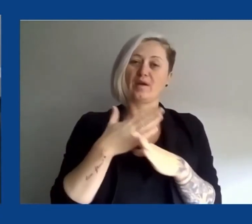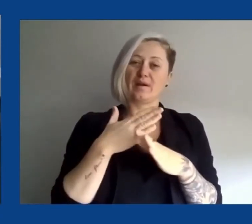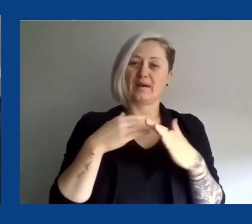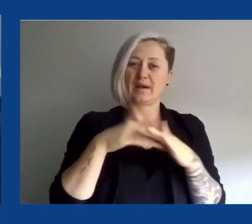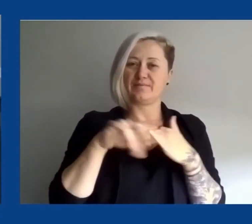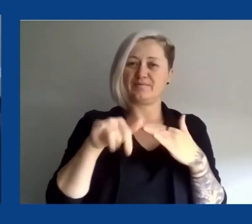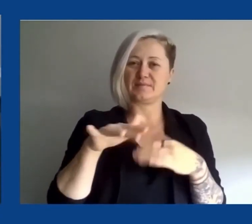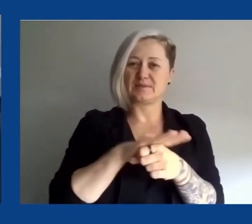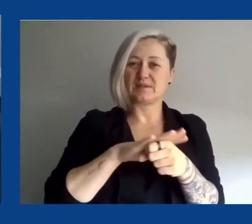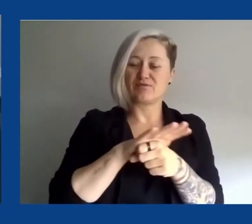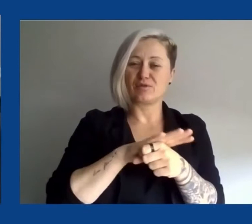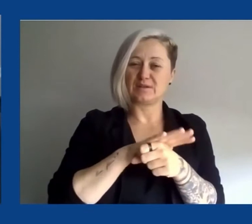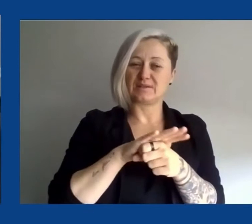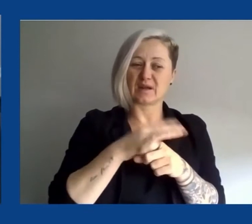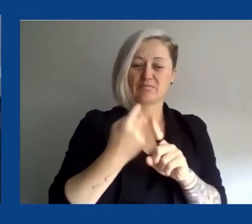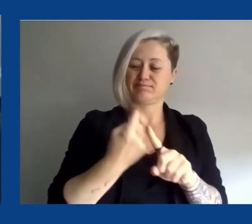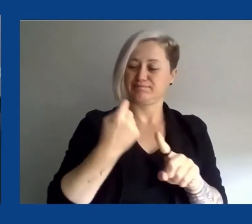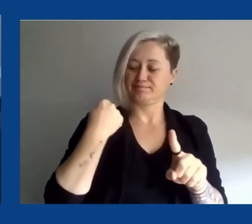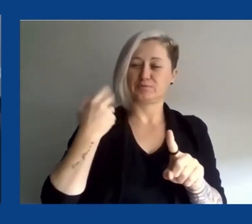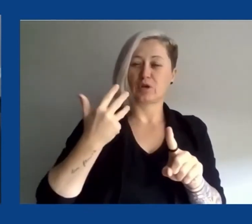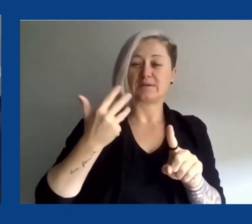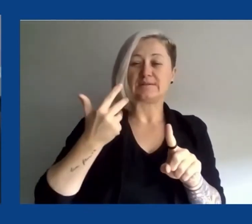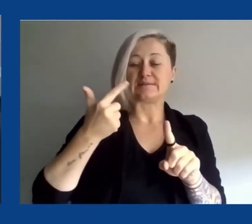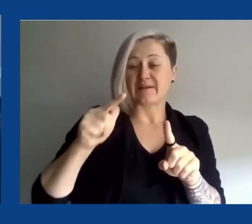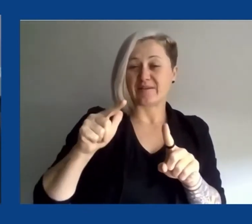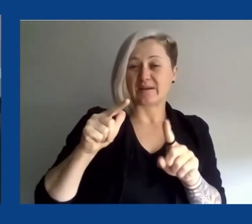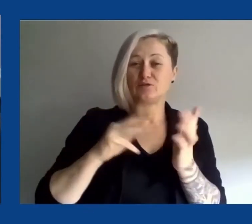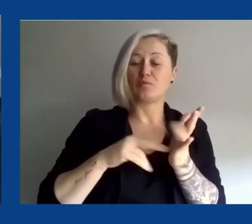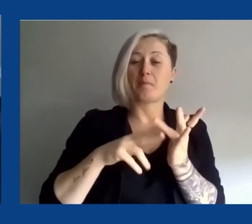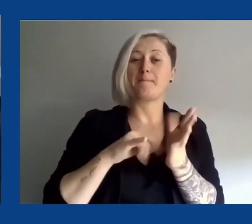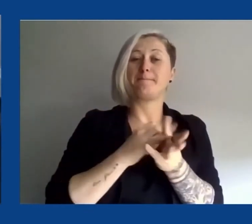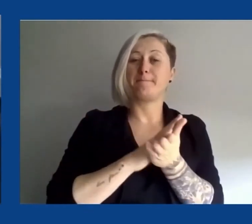to the 1970s to Monash University, where I